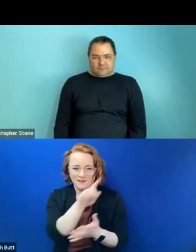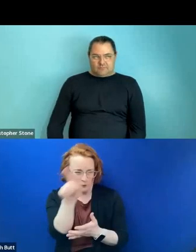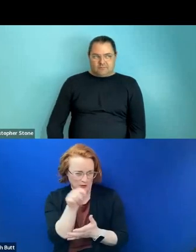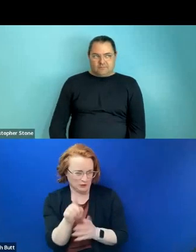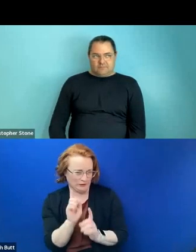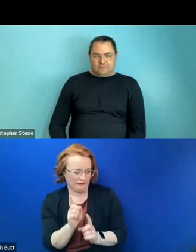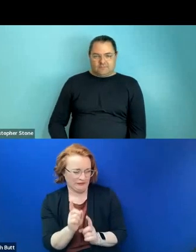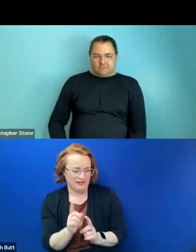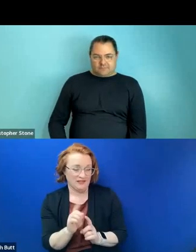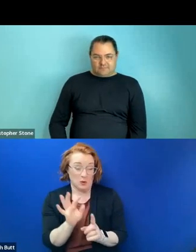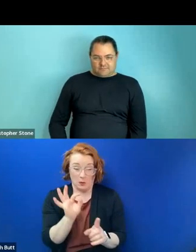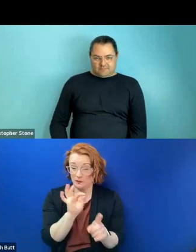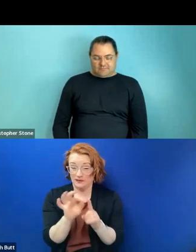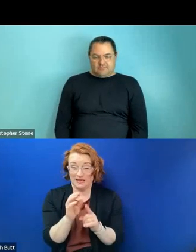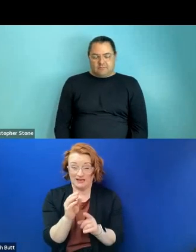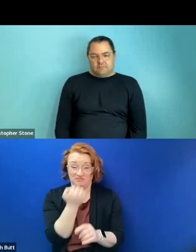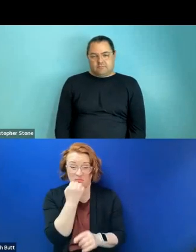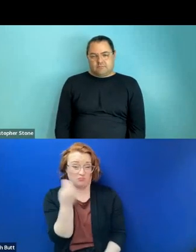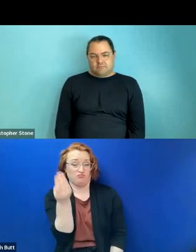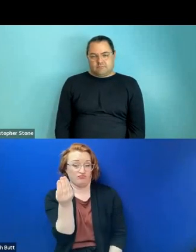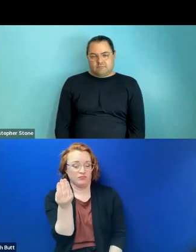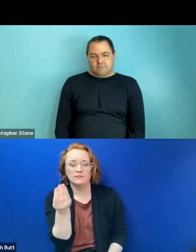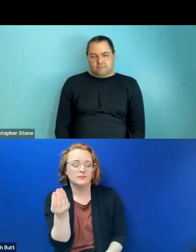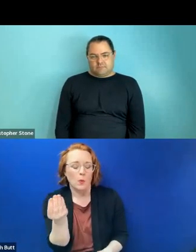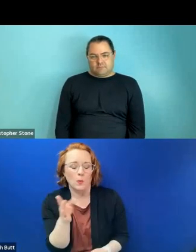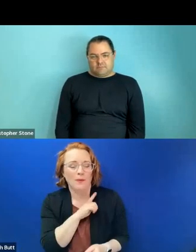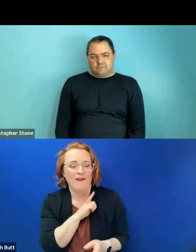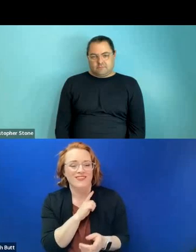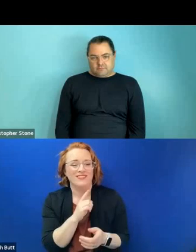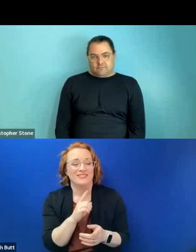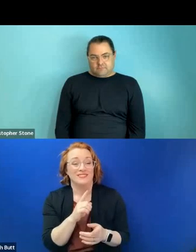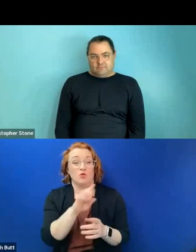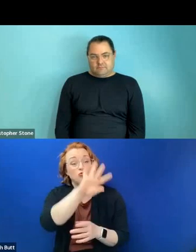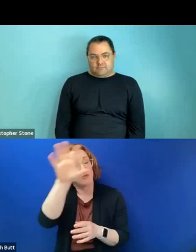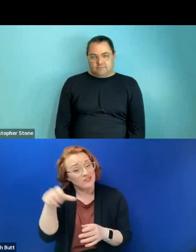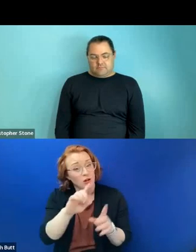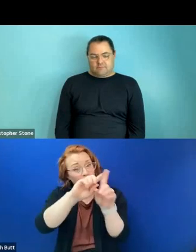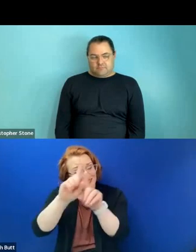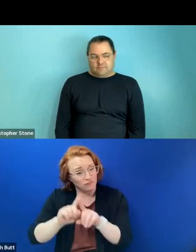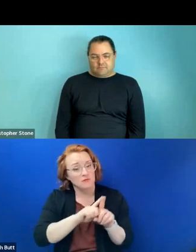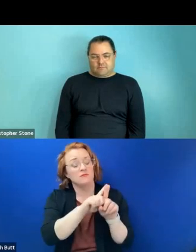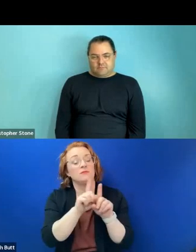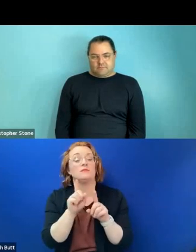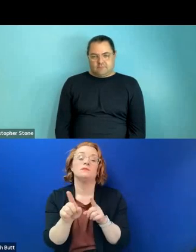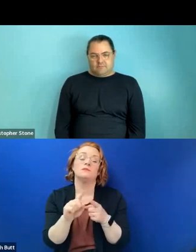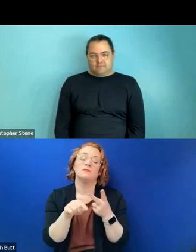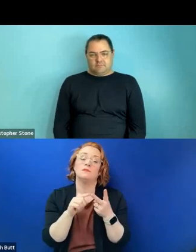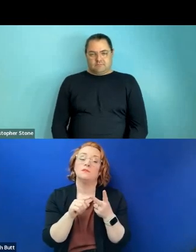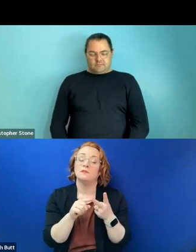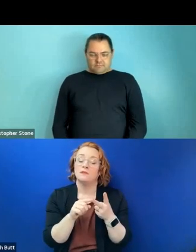you exact numbers because it varies regionally where you are in the country. It